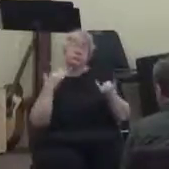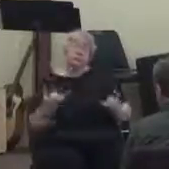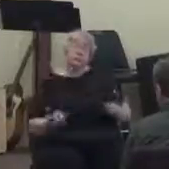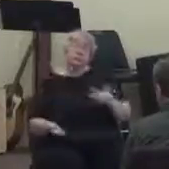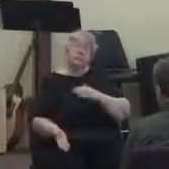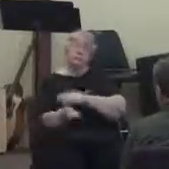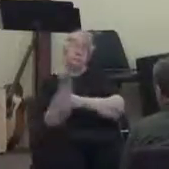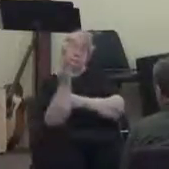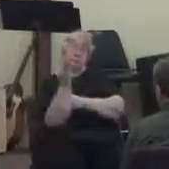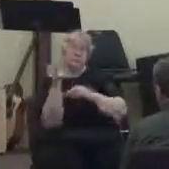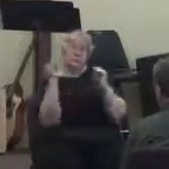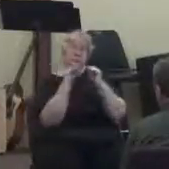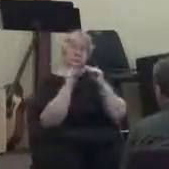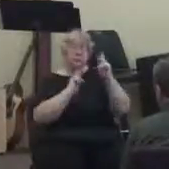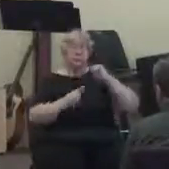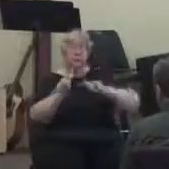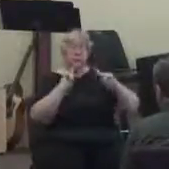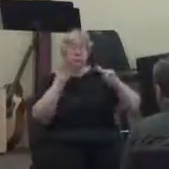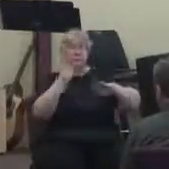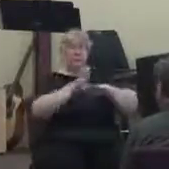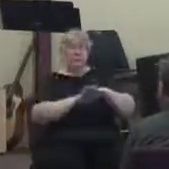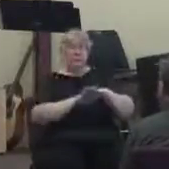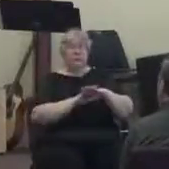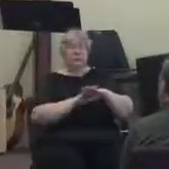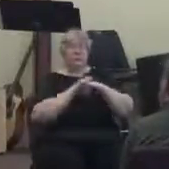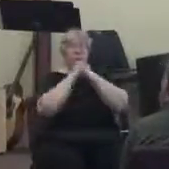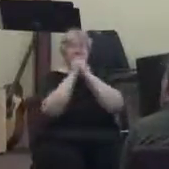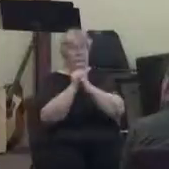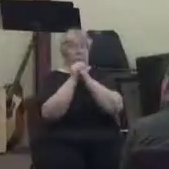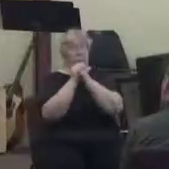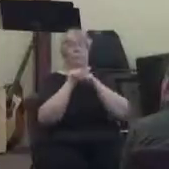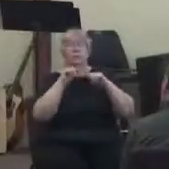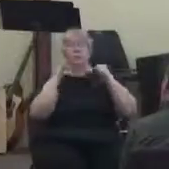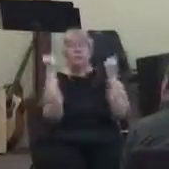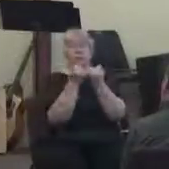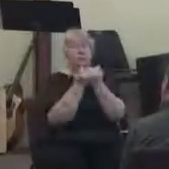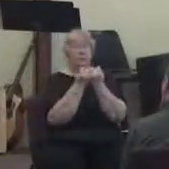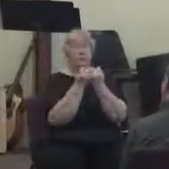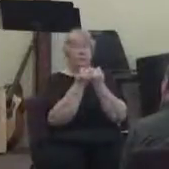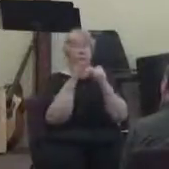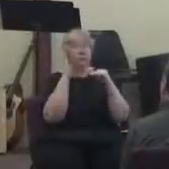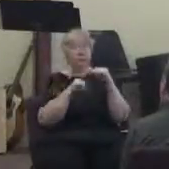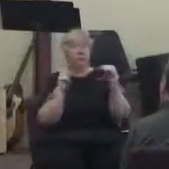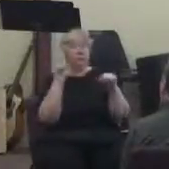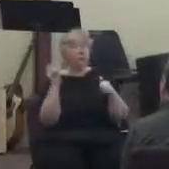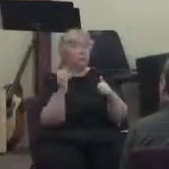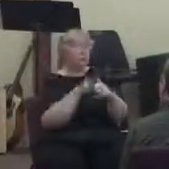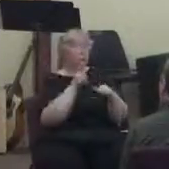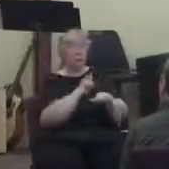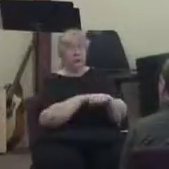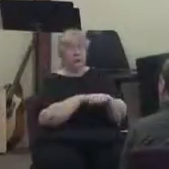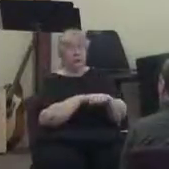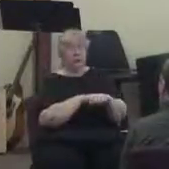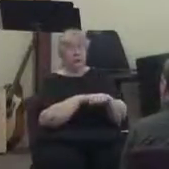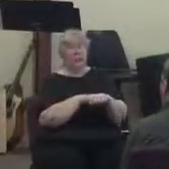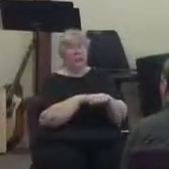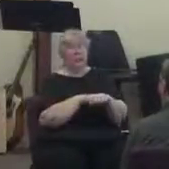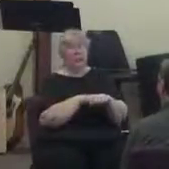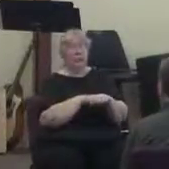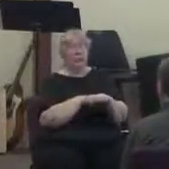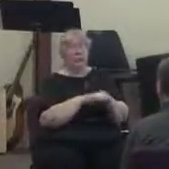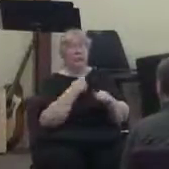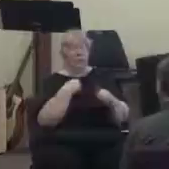more people on the worship team than the first time I came here. That's right. All together. That's the truth. And so I just praise God